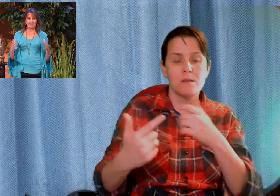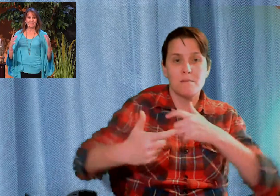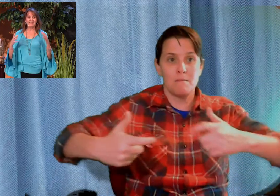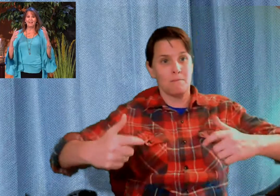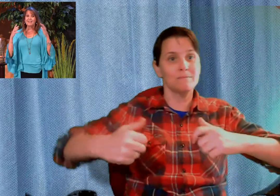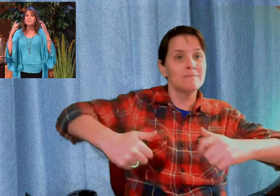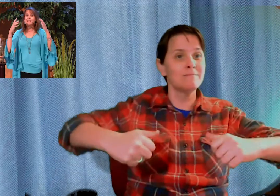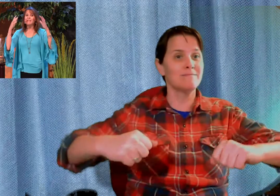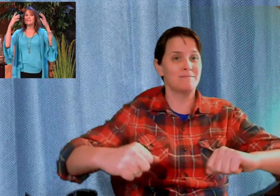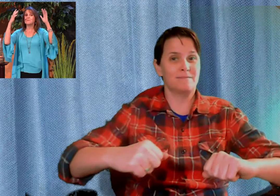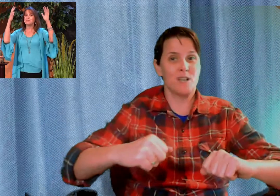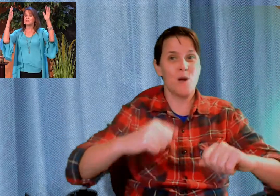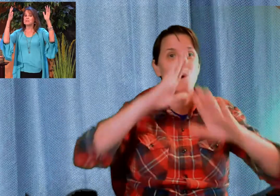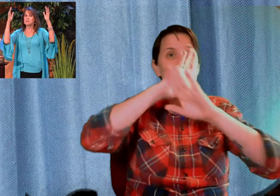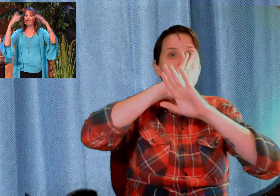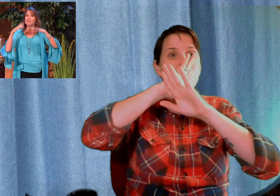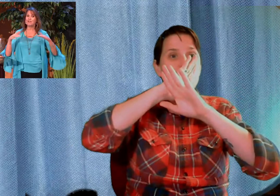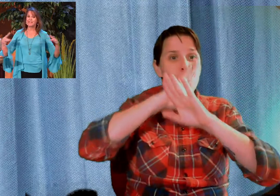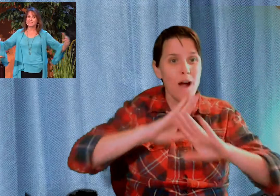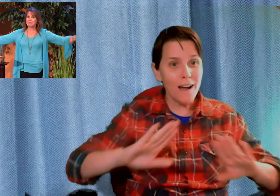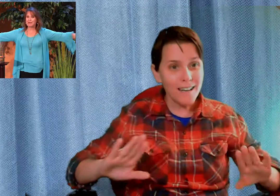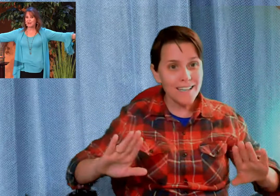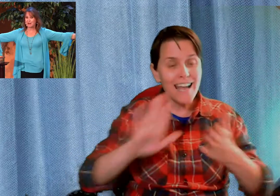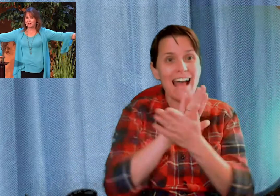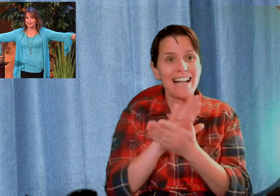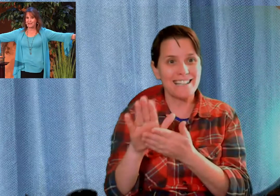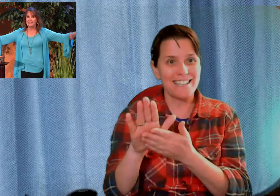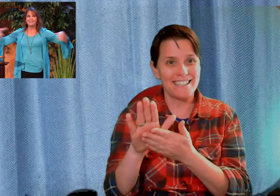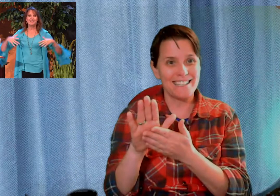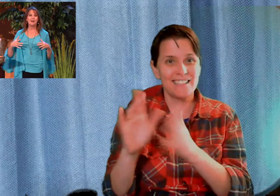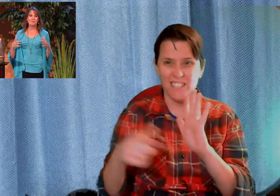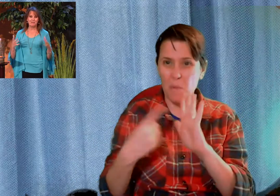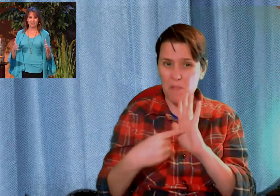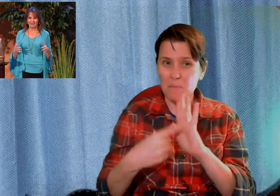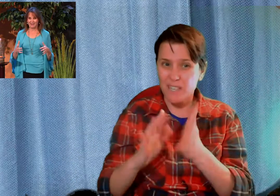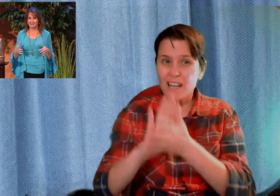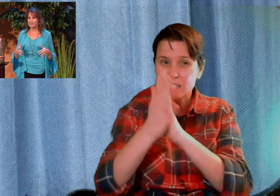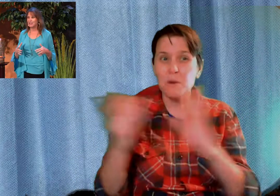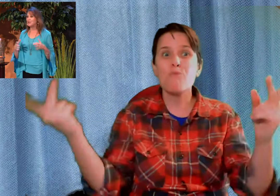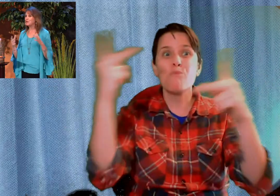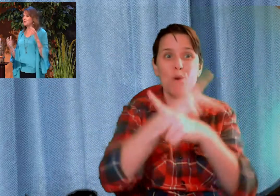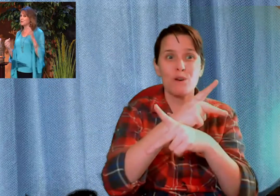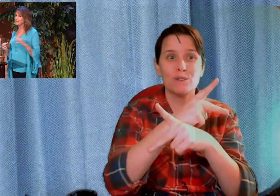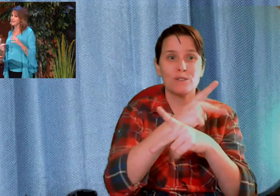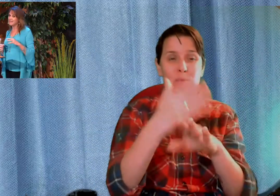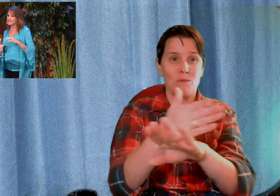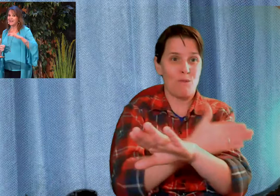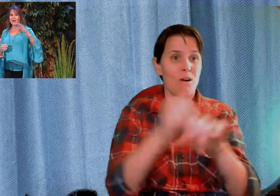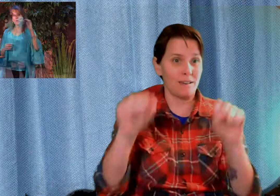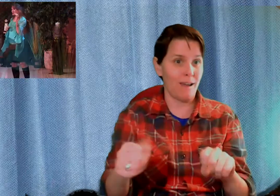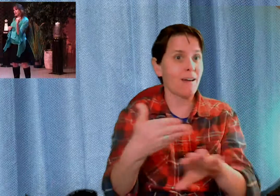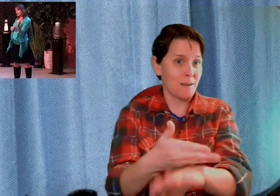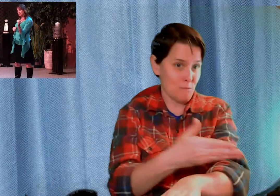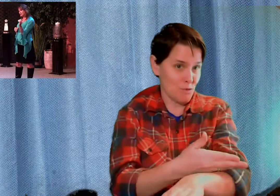Sometimes it's got to be a little worse before it gets better. Sometimes you don't realize